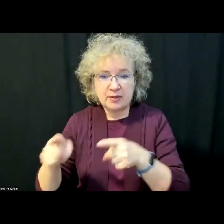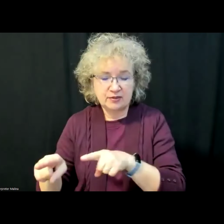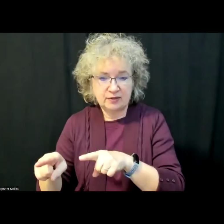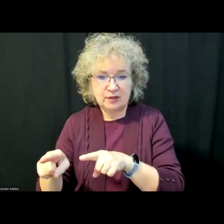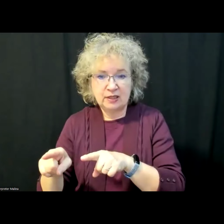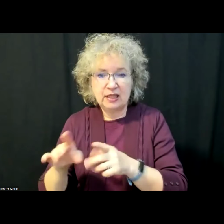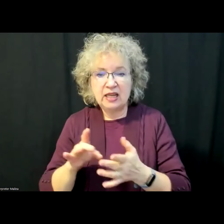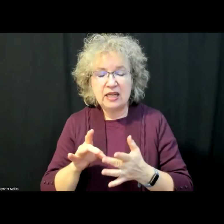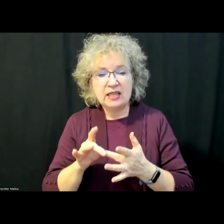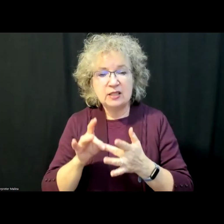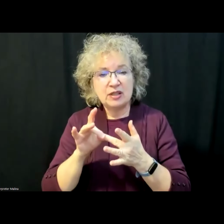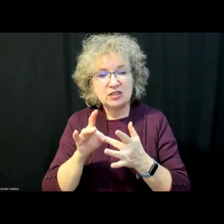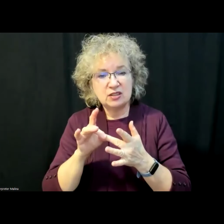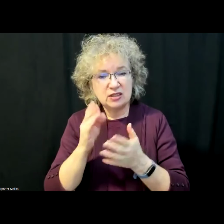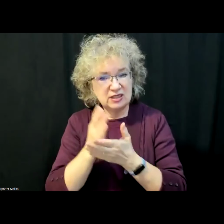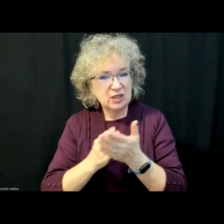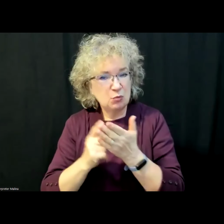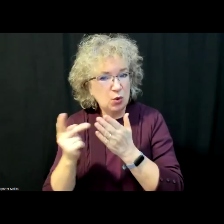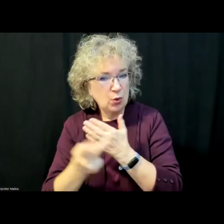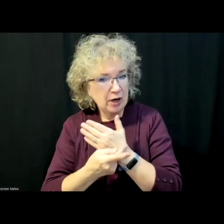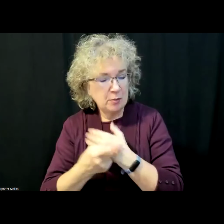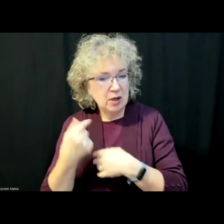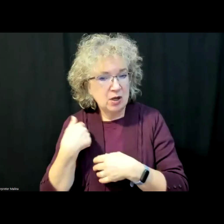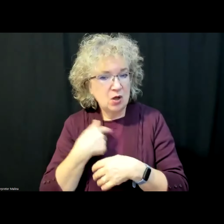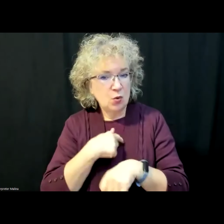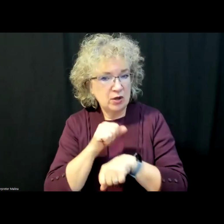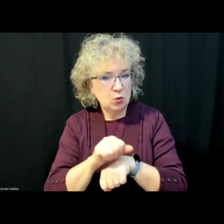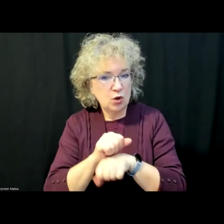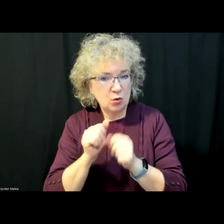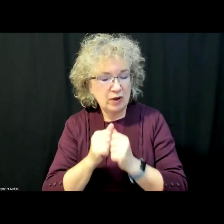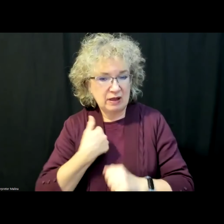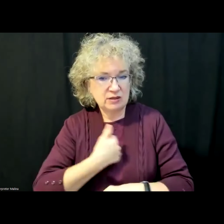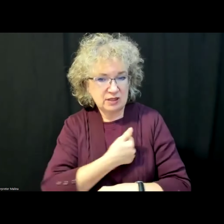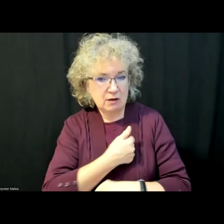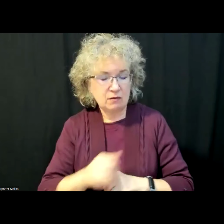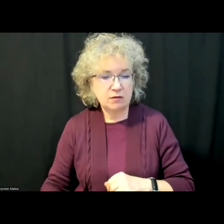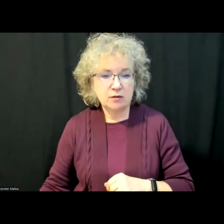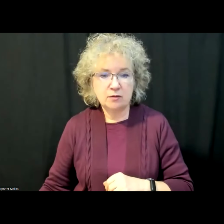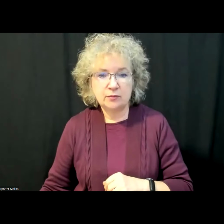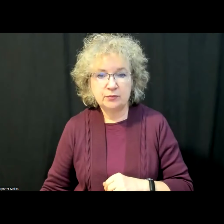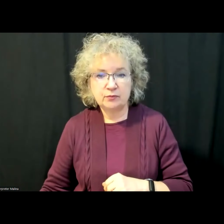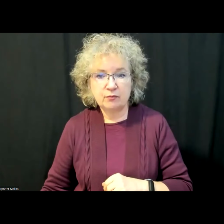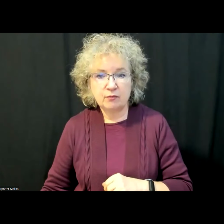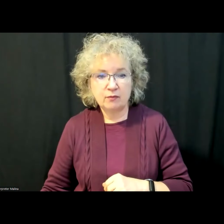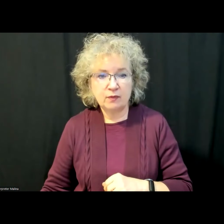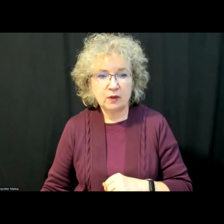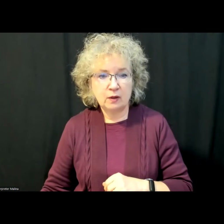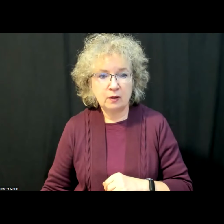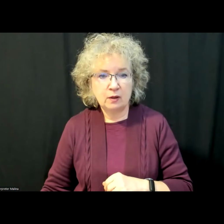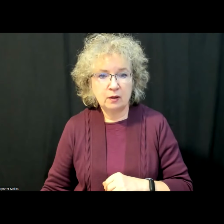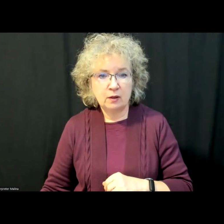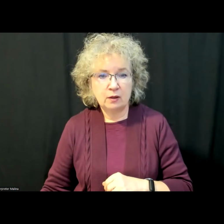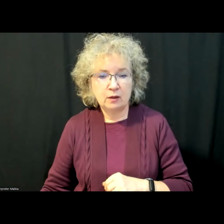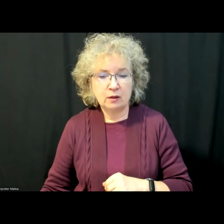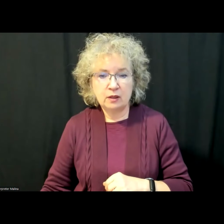especially to some of the programs that we work with. And, you know, along with that, we're not